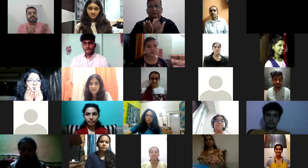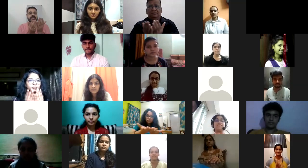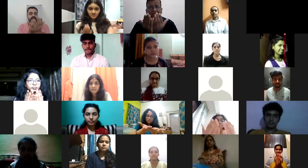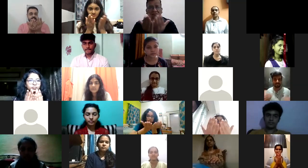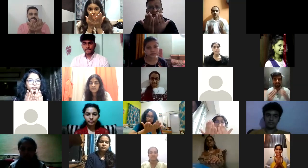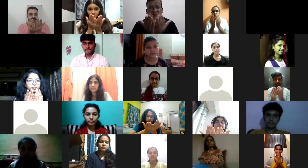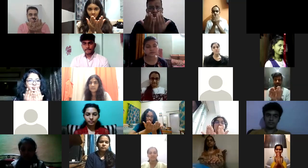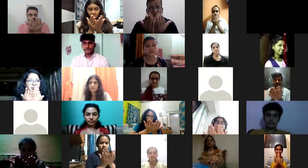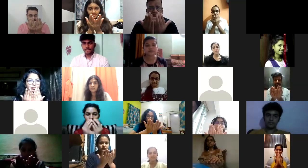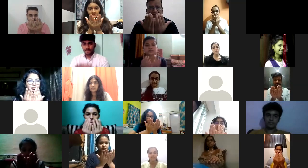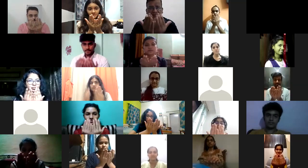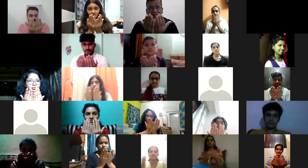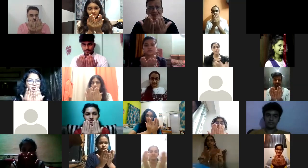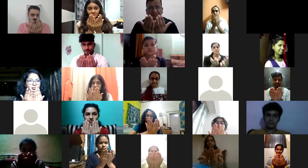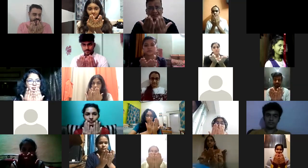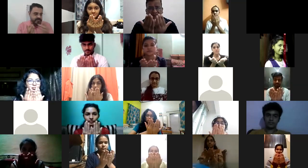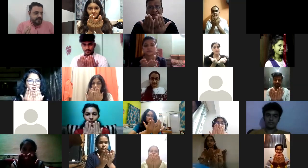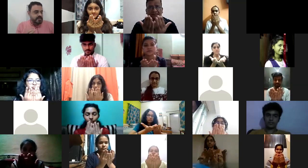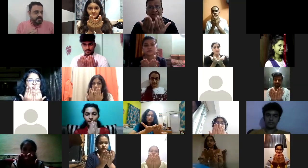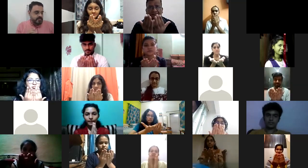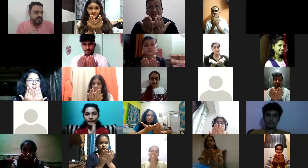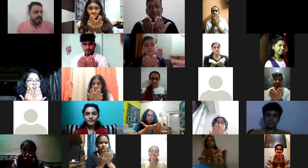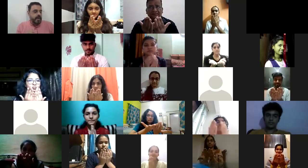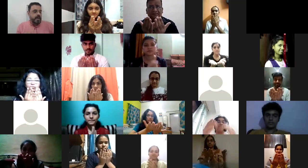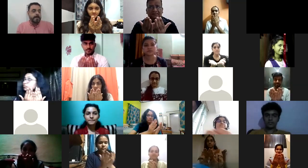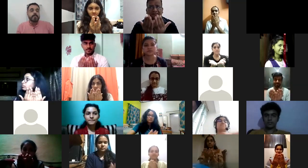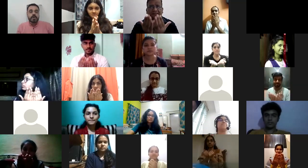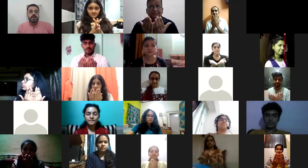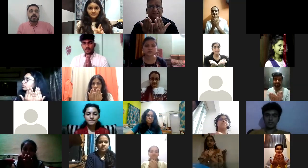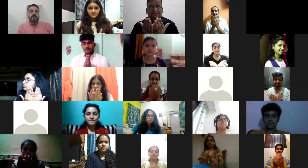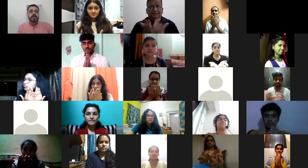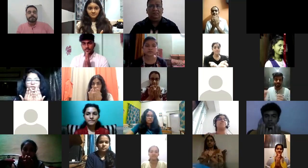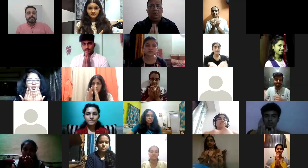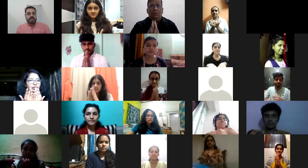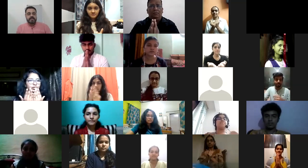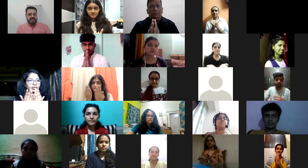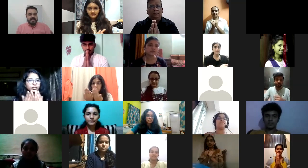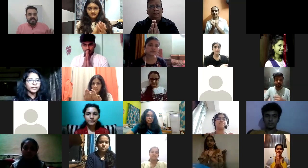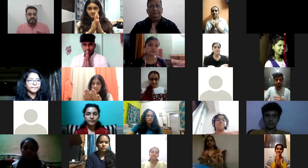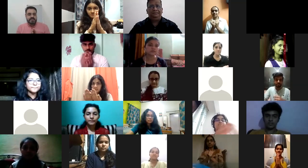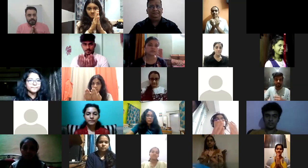Study. This study. Okay. A book. Any science? Book.